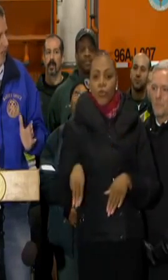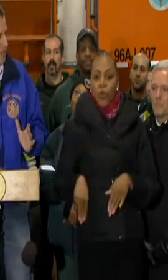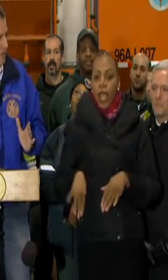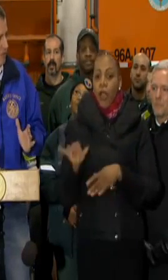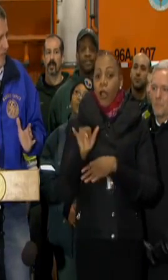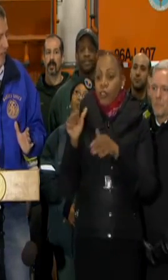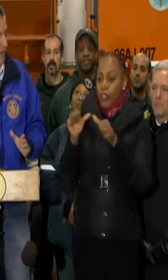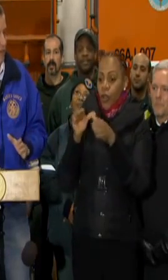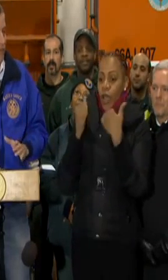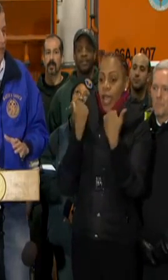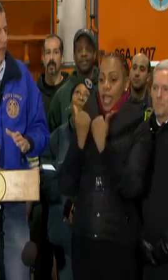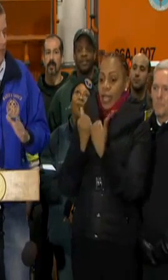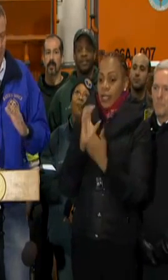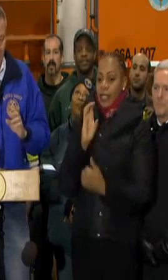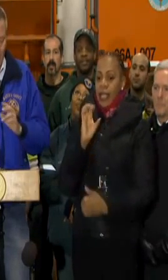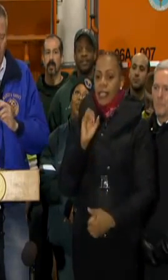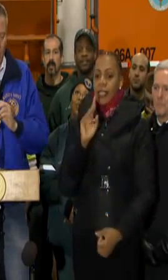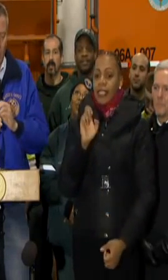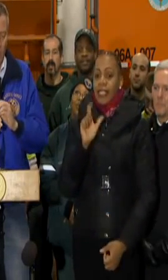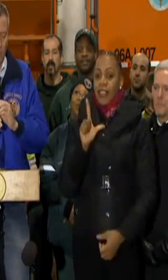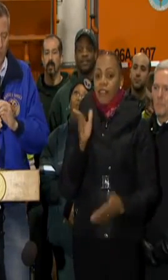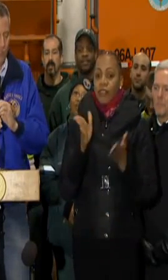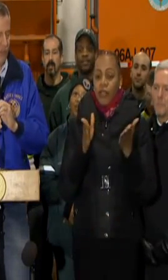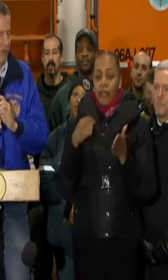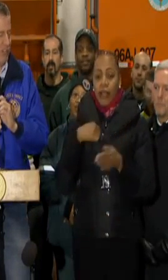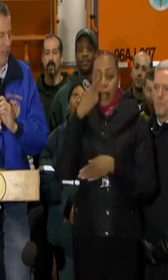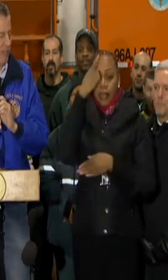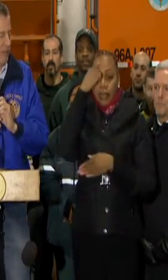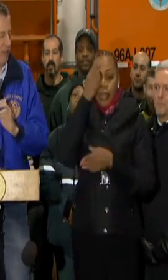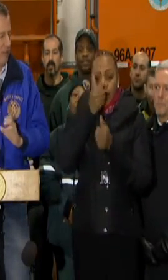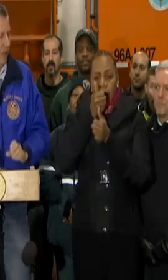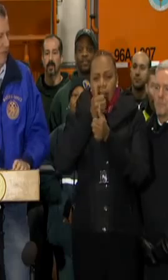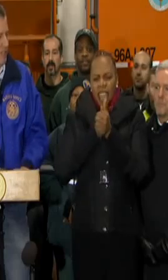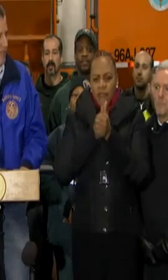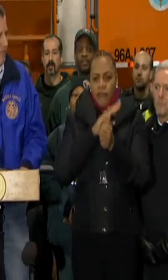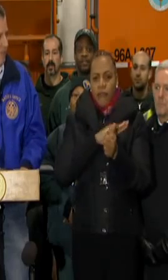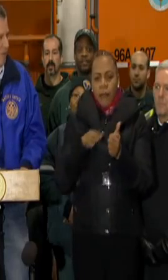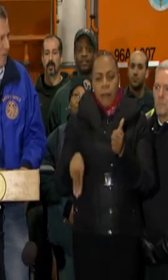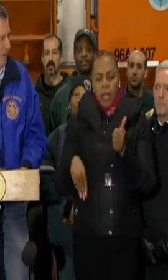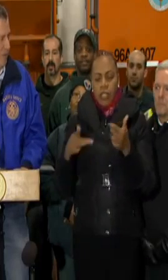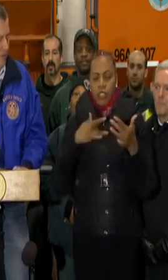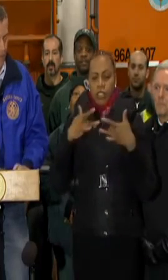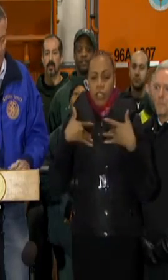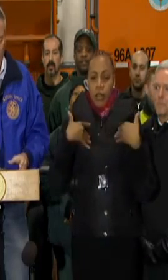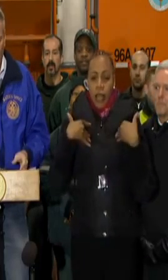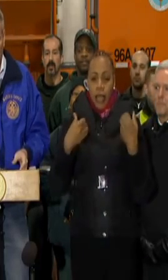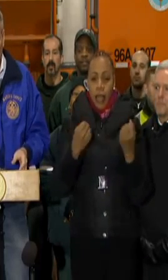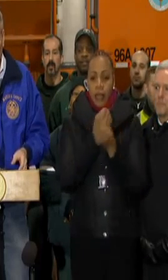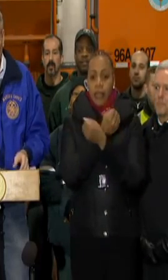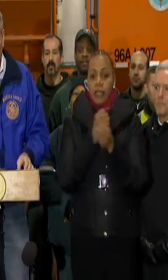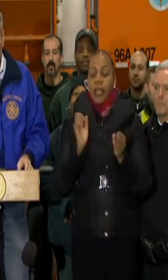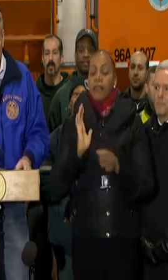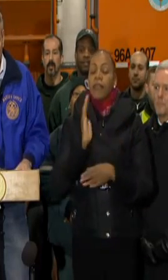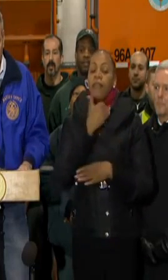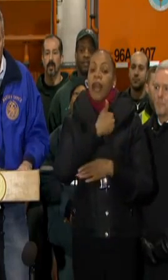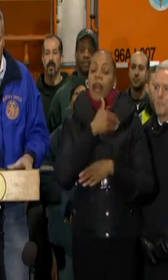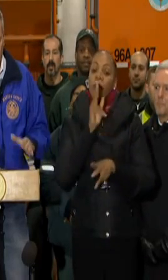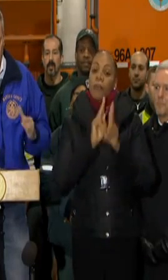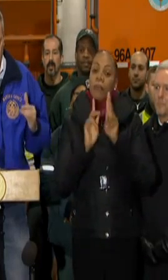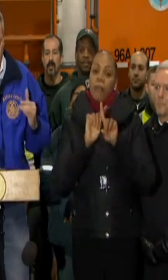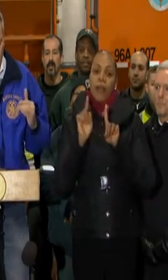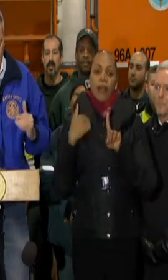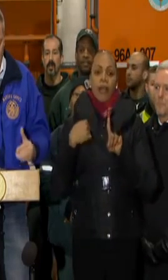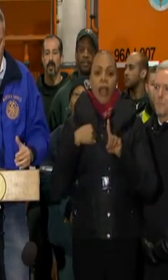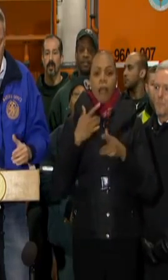here regardless of who's mayor. And I think every mayor is concerned to protect the health and safety of our people. But I'm just thrilled